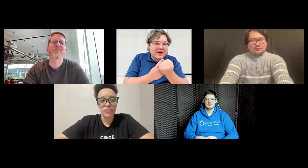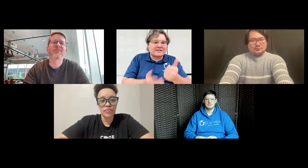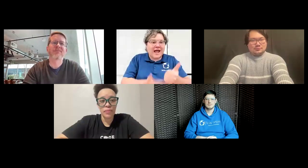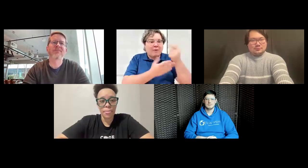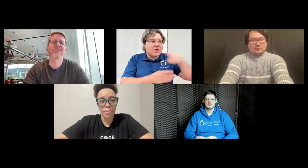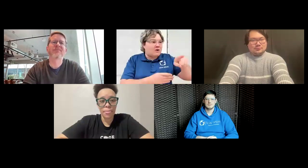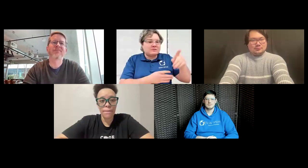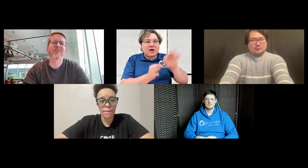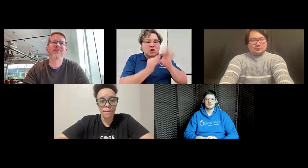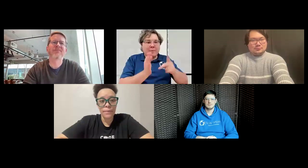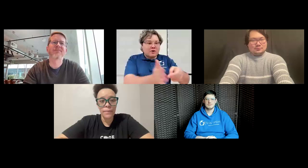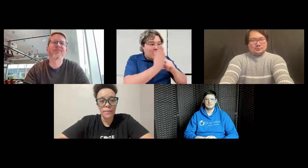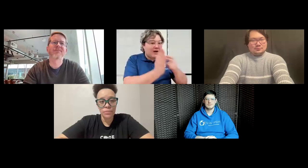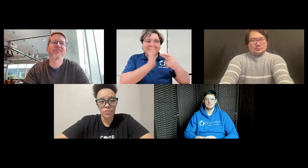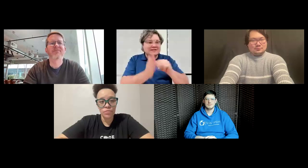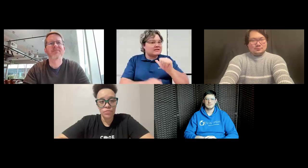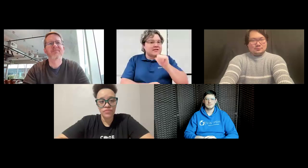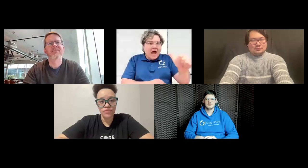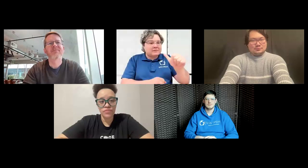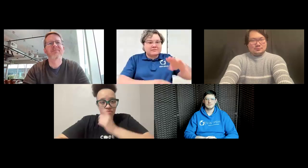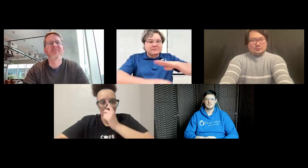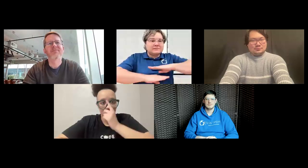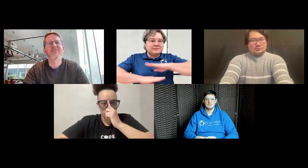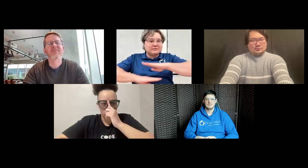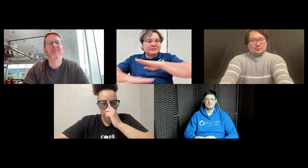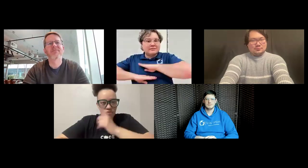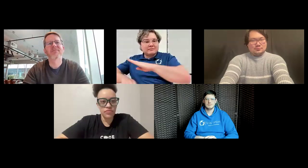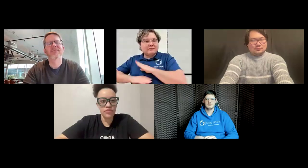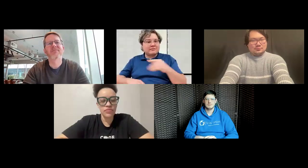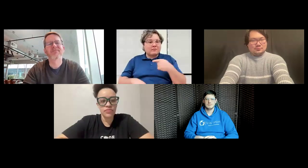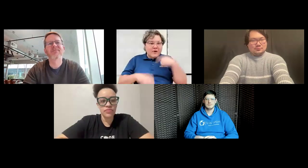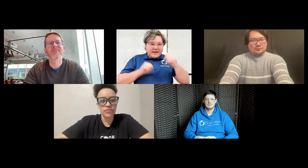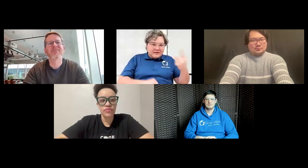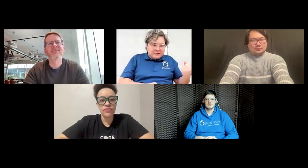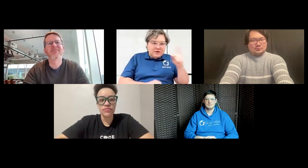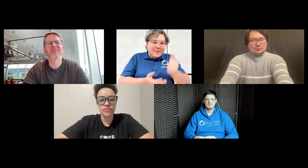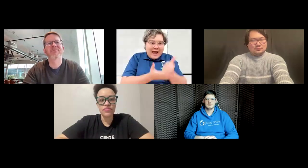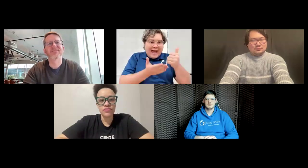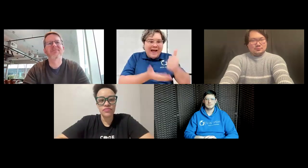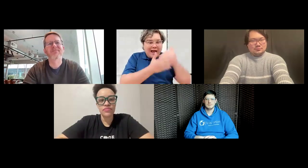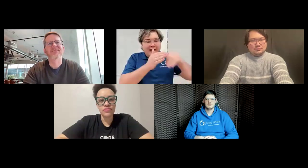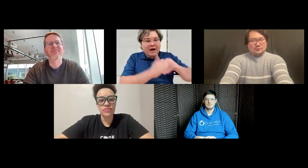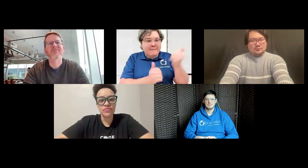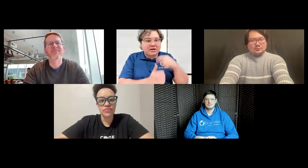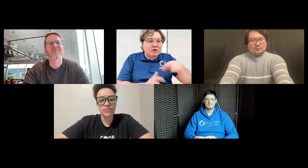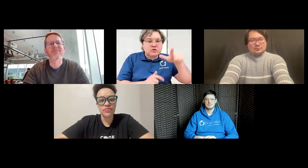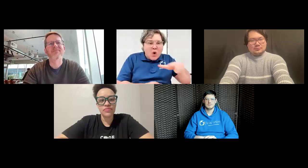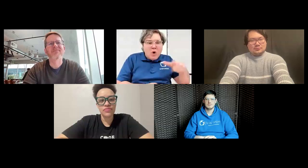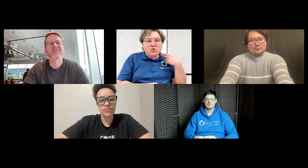help remedy that gap. And again, this isn't meant to satisfy interpreting demands, but rather to help fill